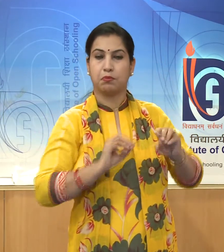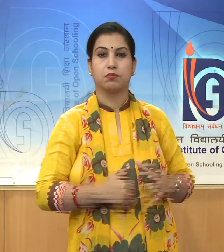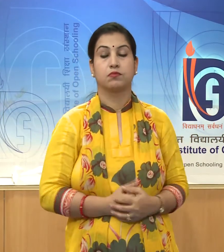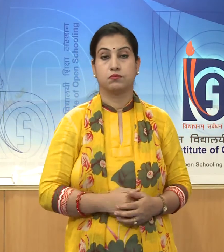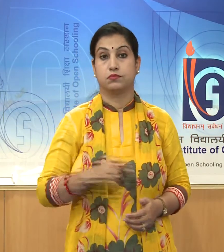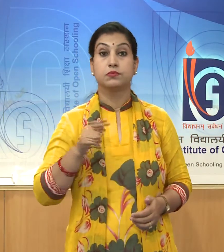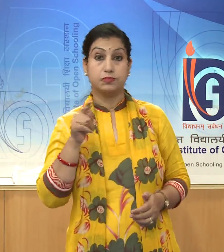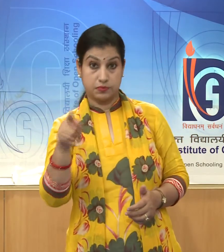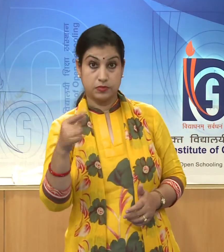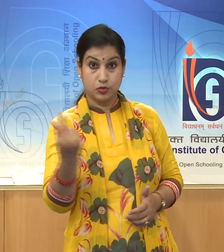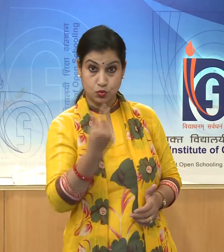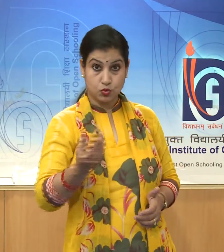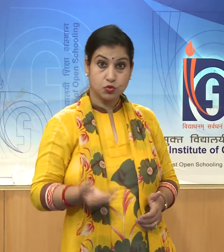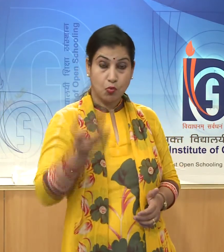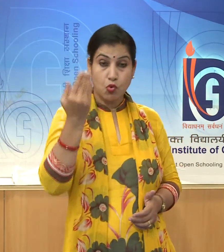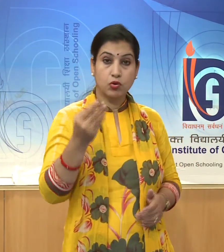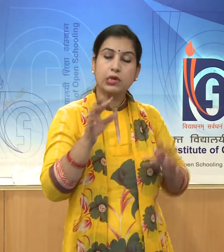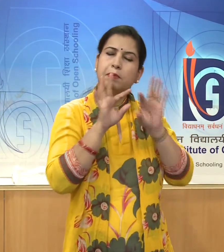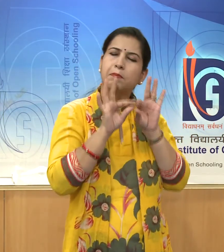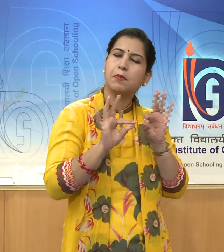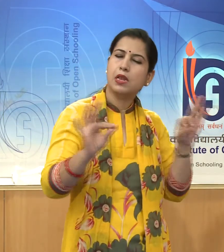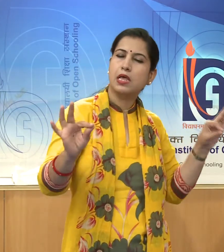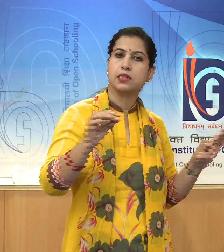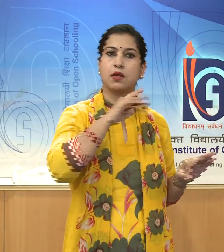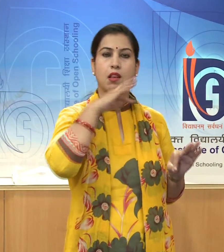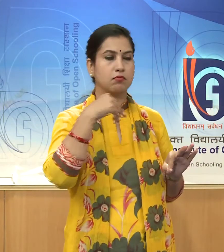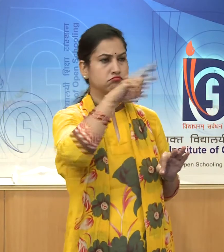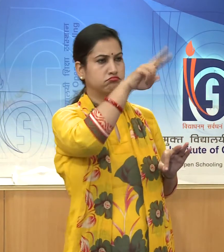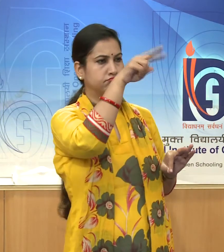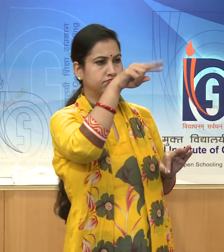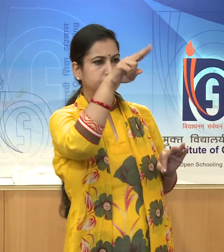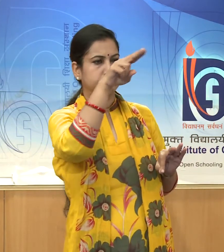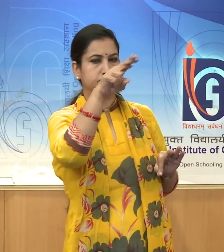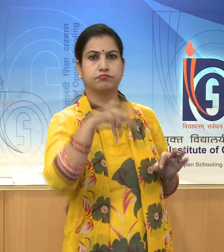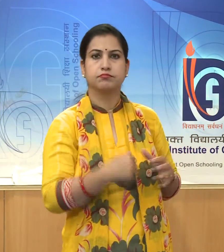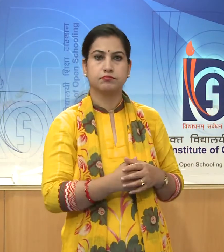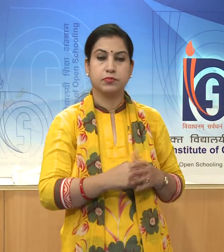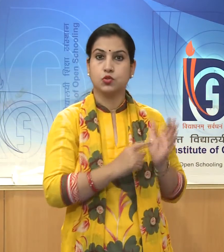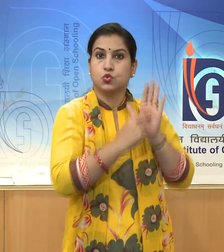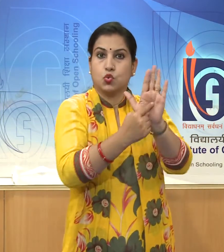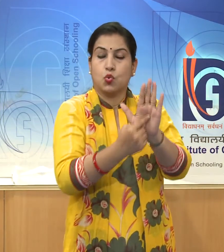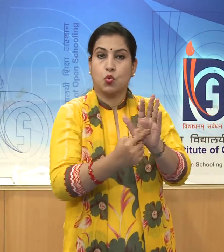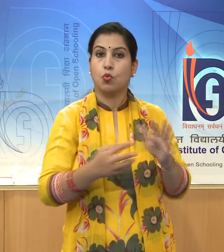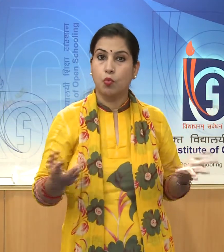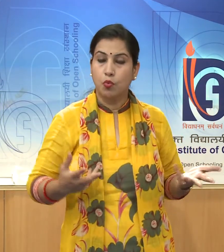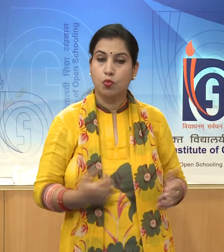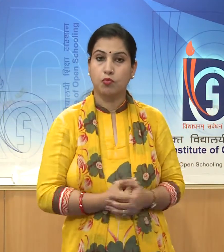He used plain color strokes to depict